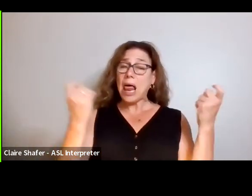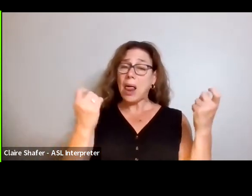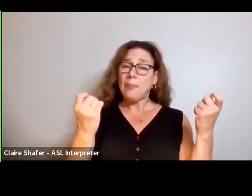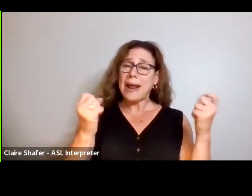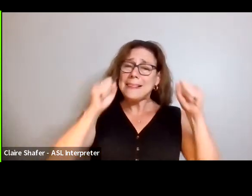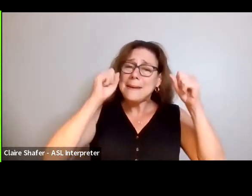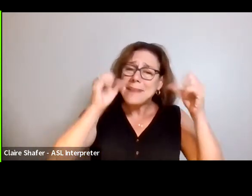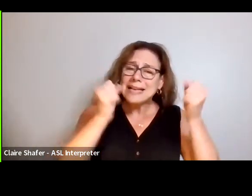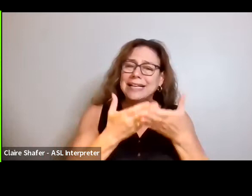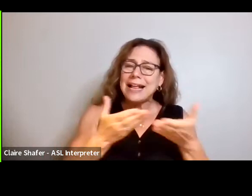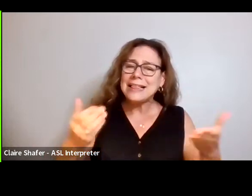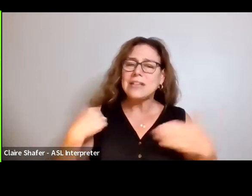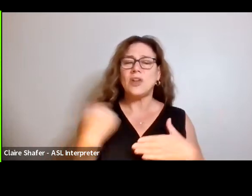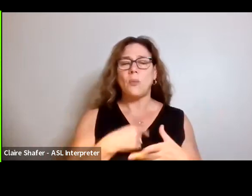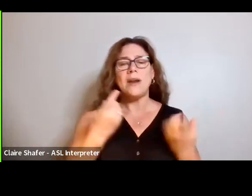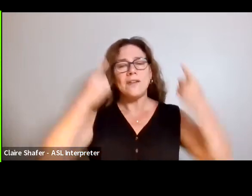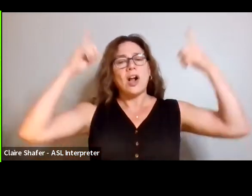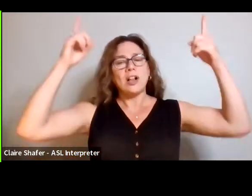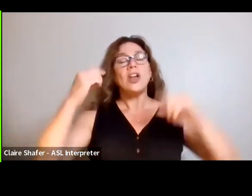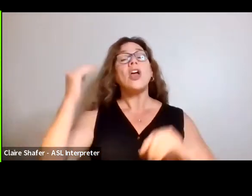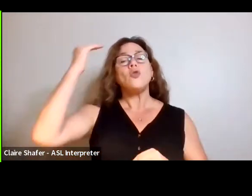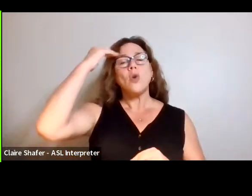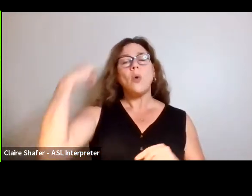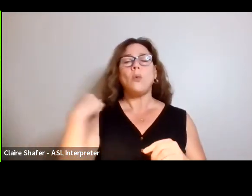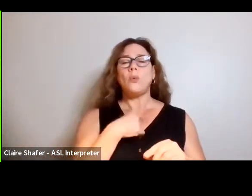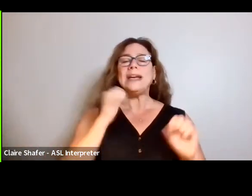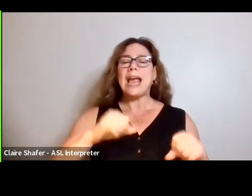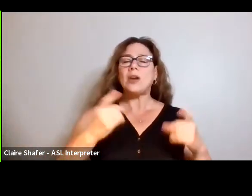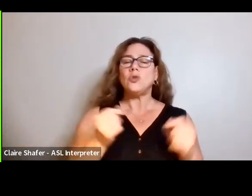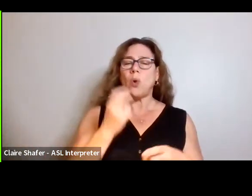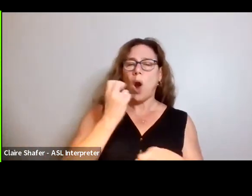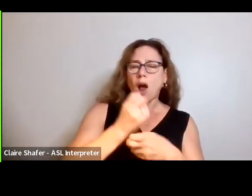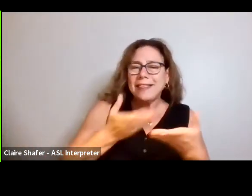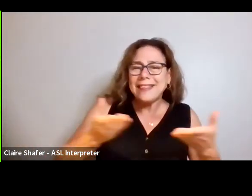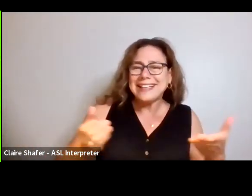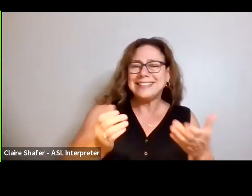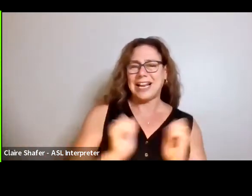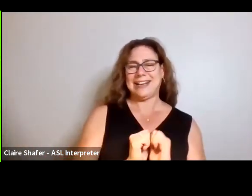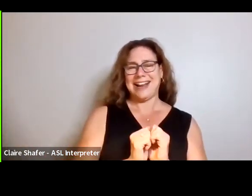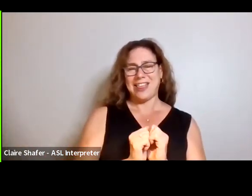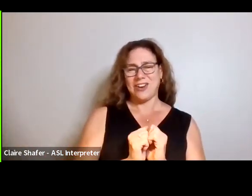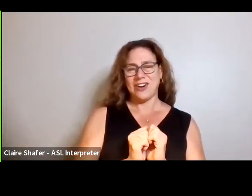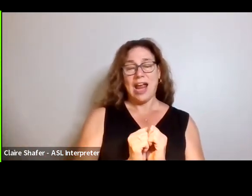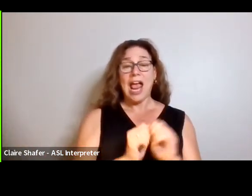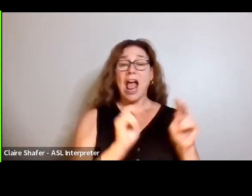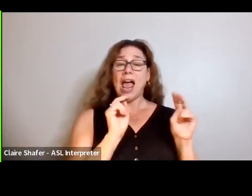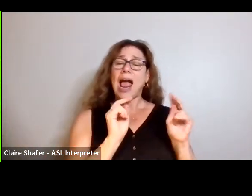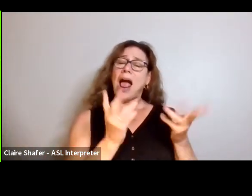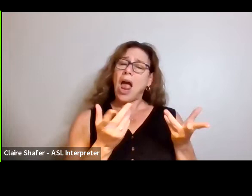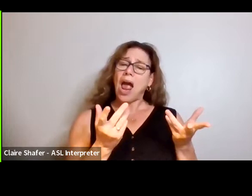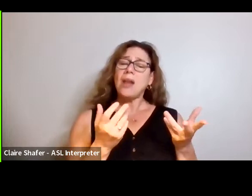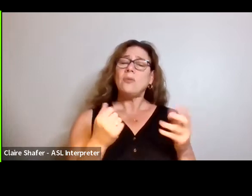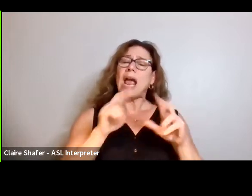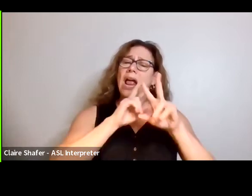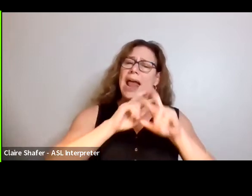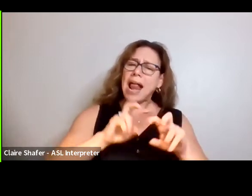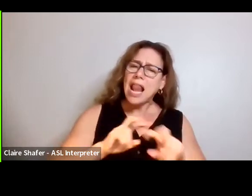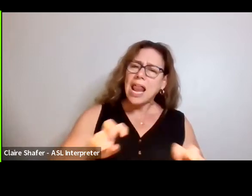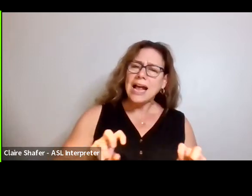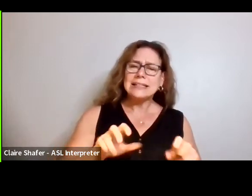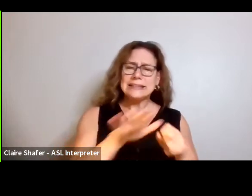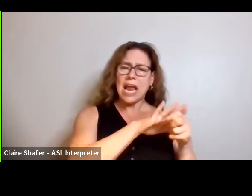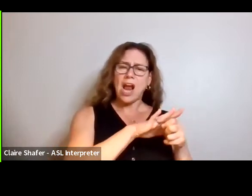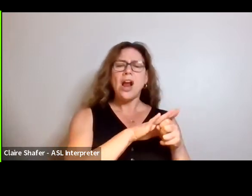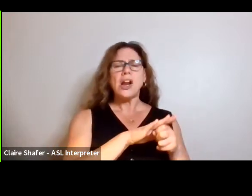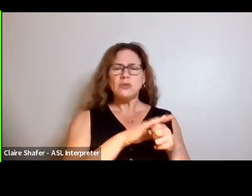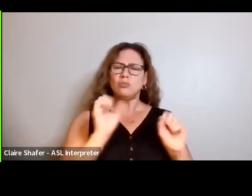accomplished and know that we can do hard things together. But then also take a look at the areas where we need to do a little bit better.